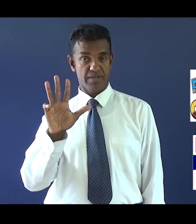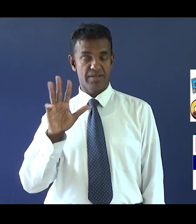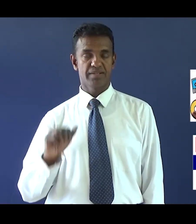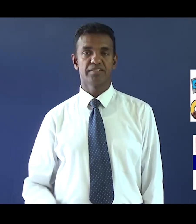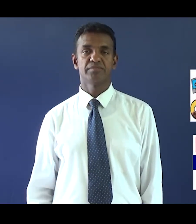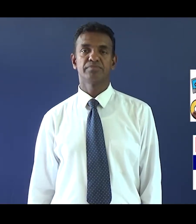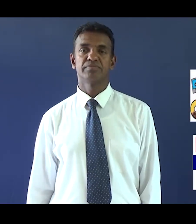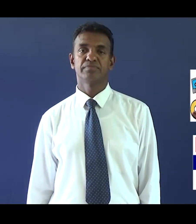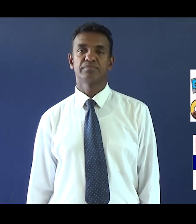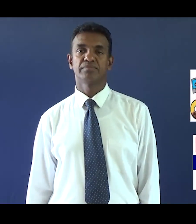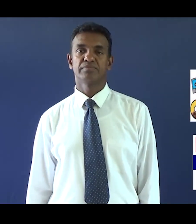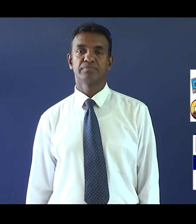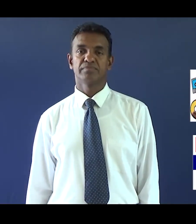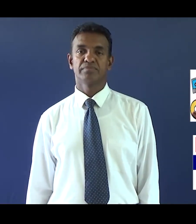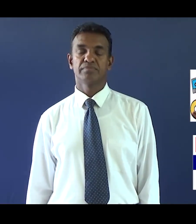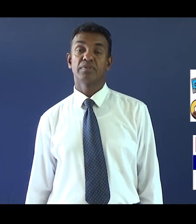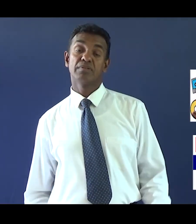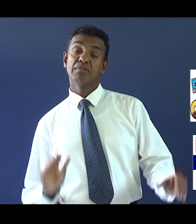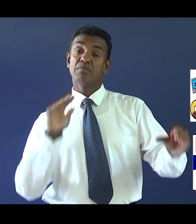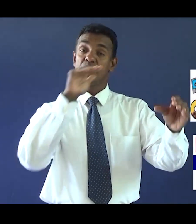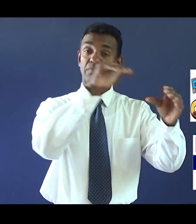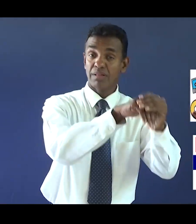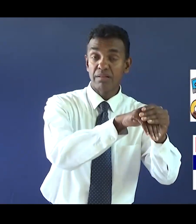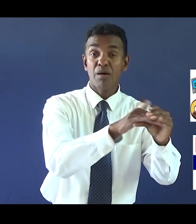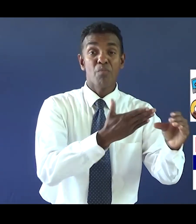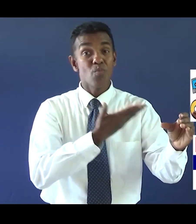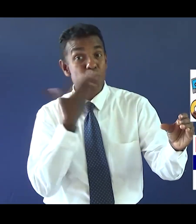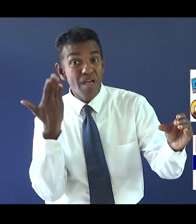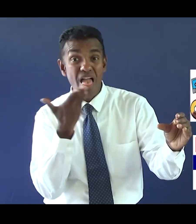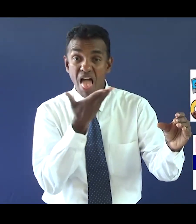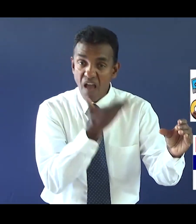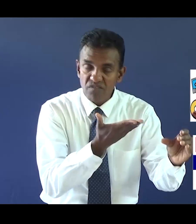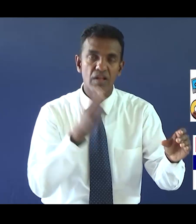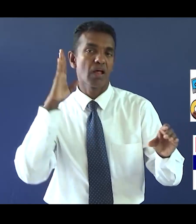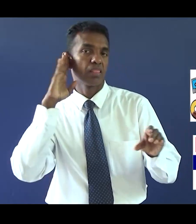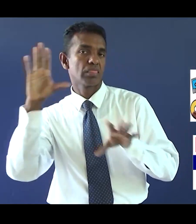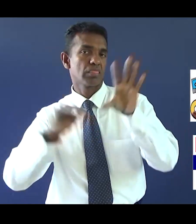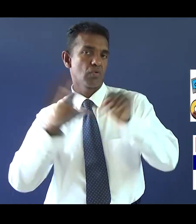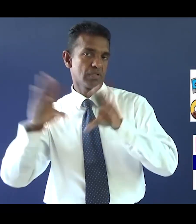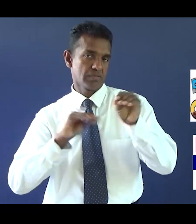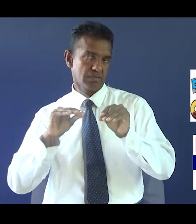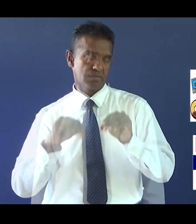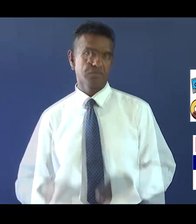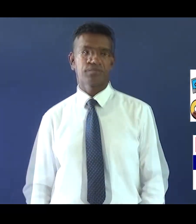accessible information. This agreement in other languages.